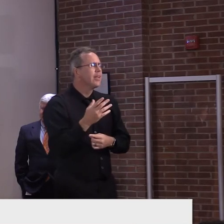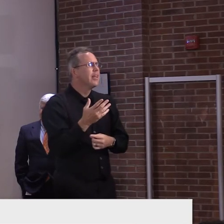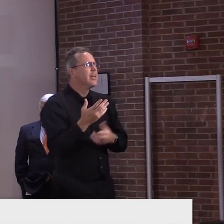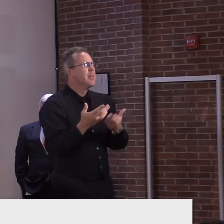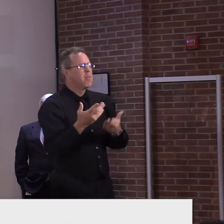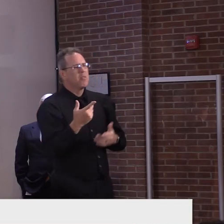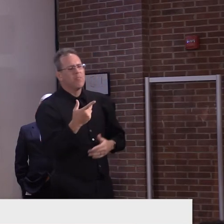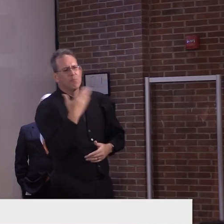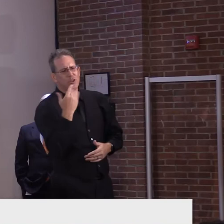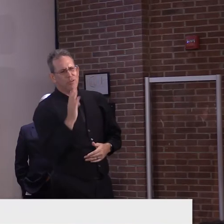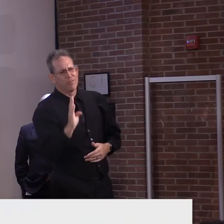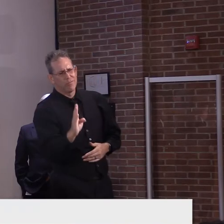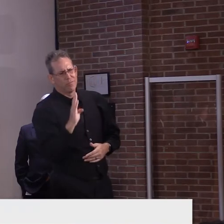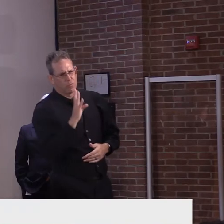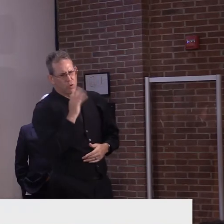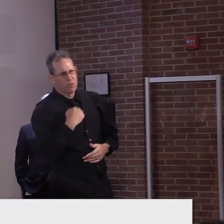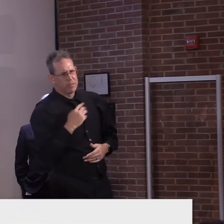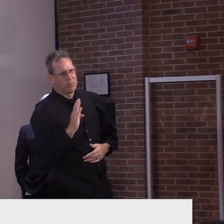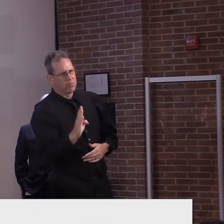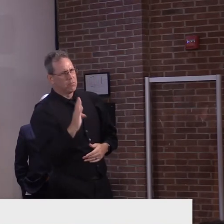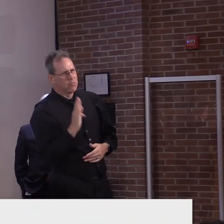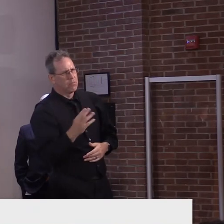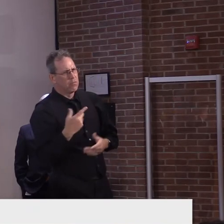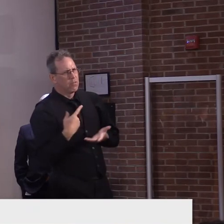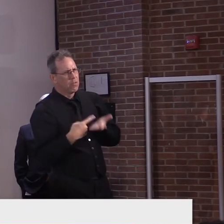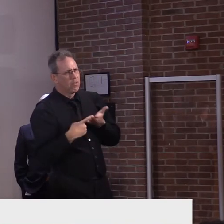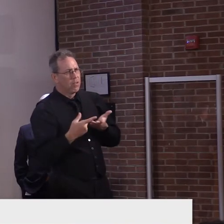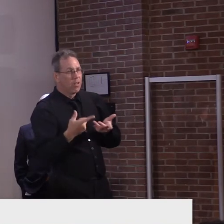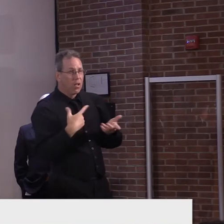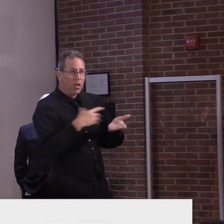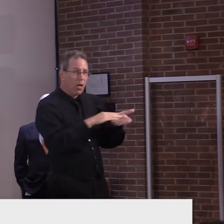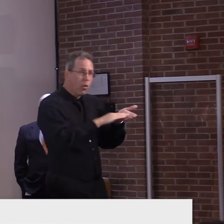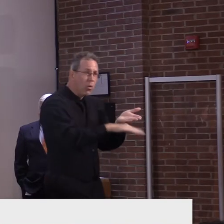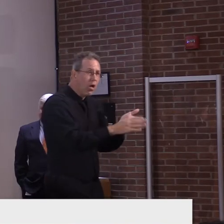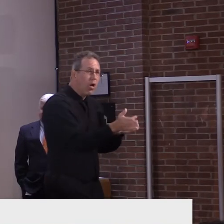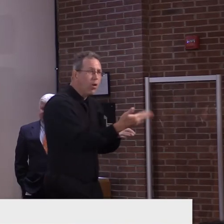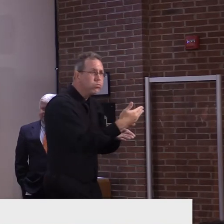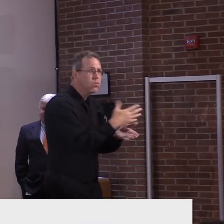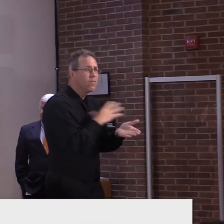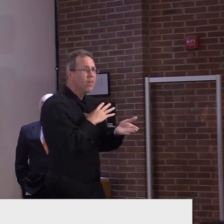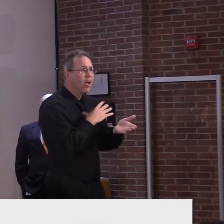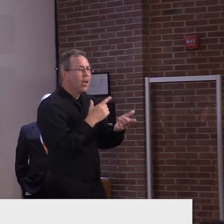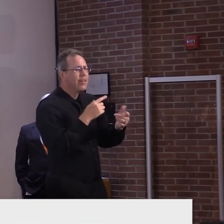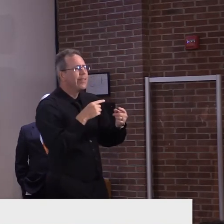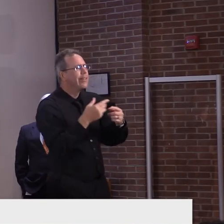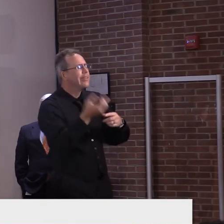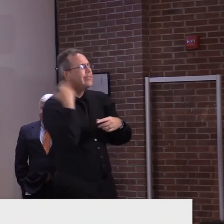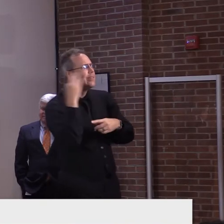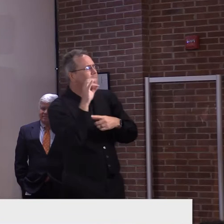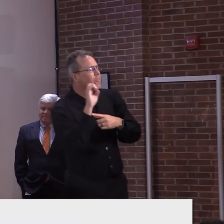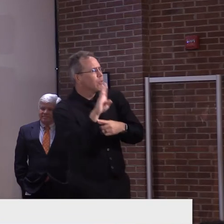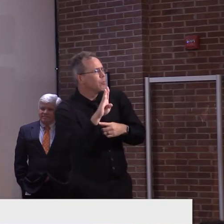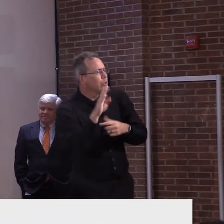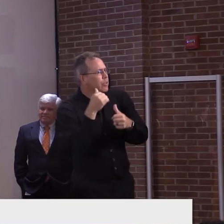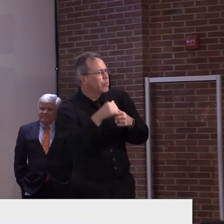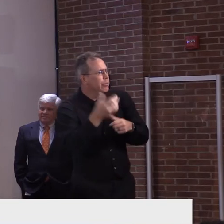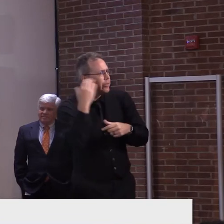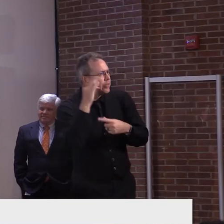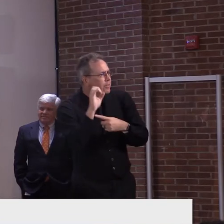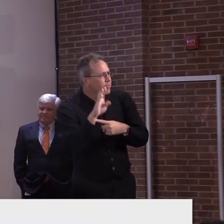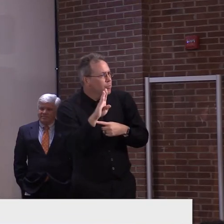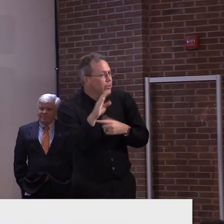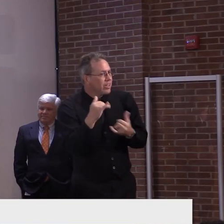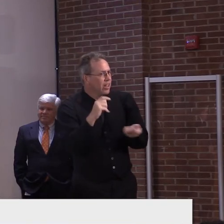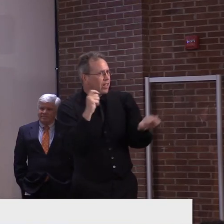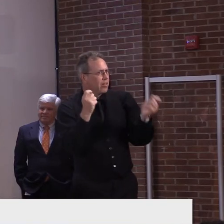waiver provisions that we have currently don't even become available till February under our regulations. So that nothing prevents them from now with